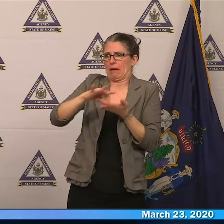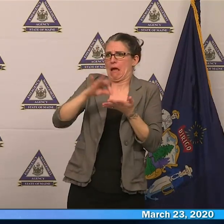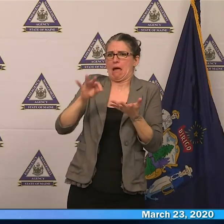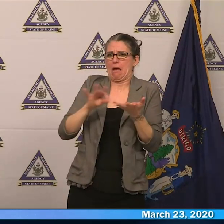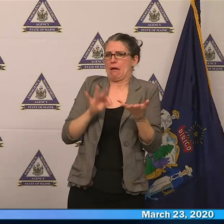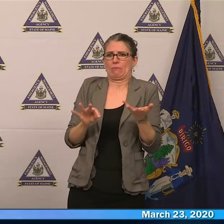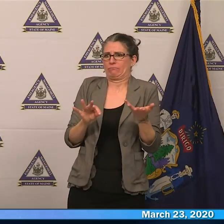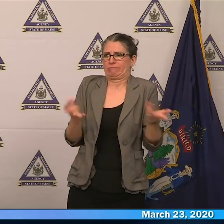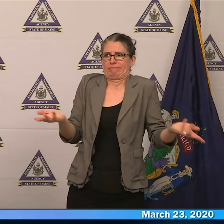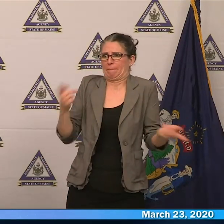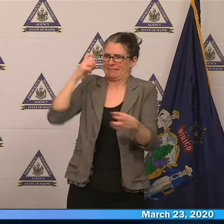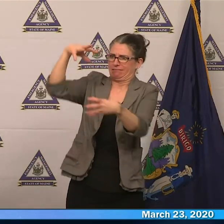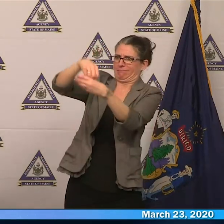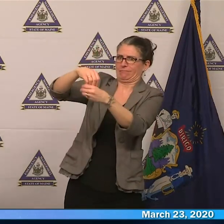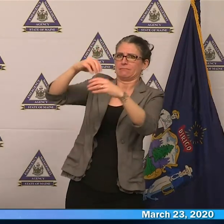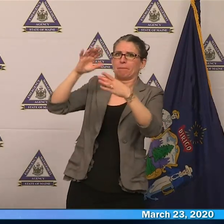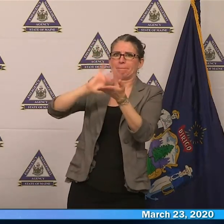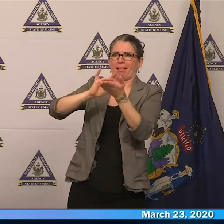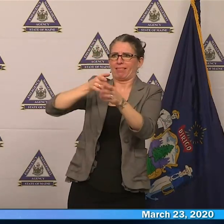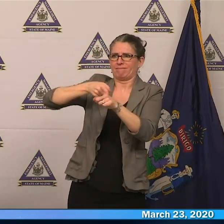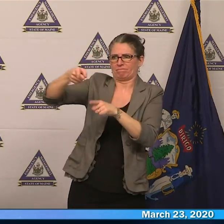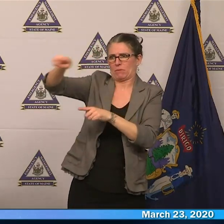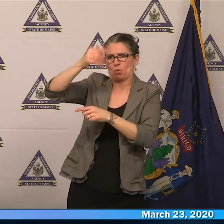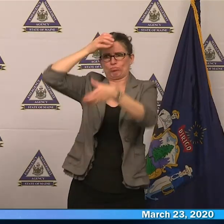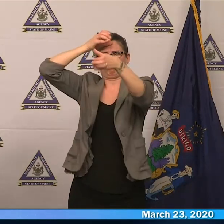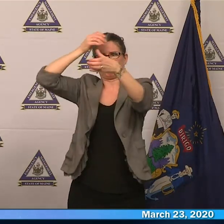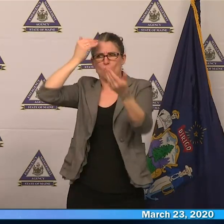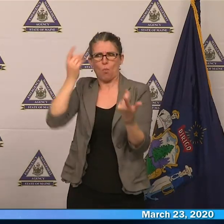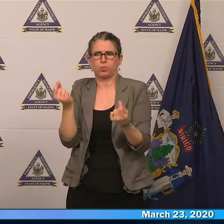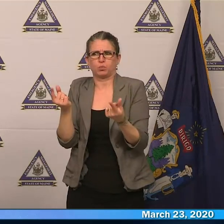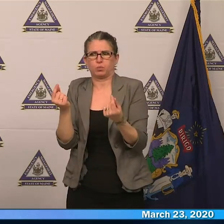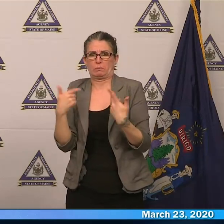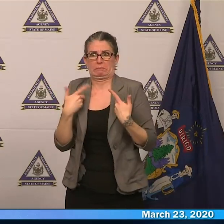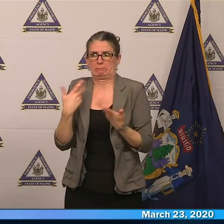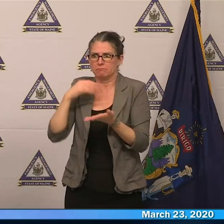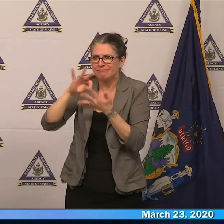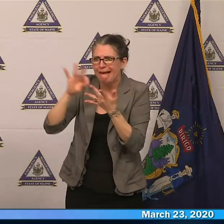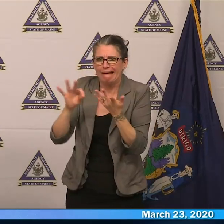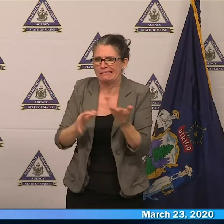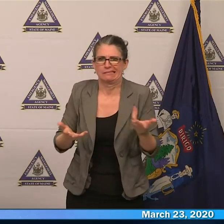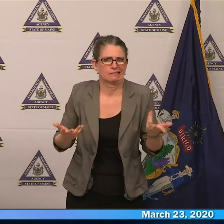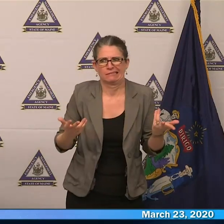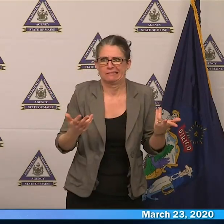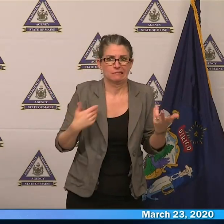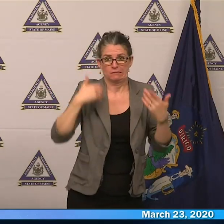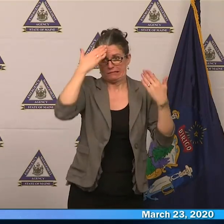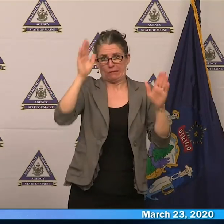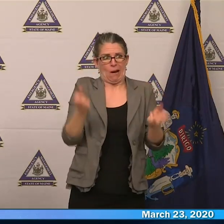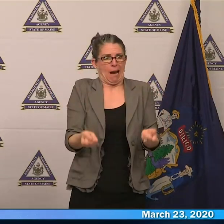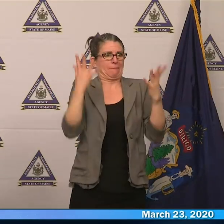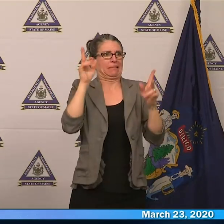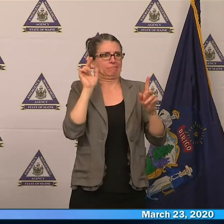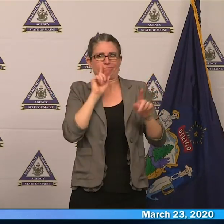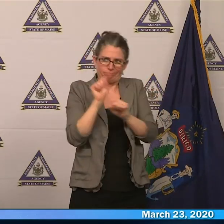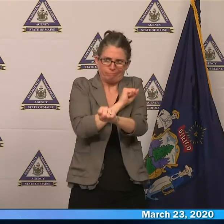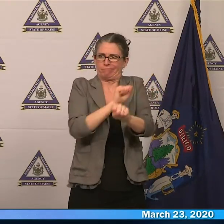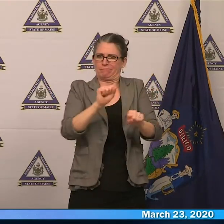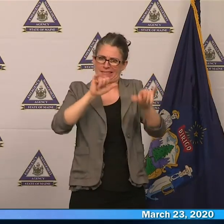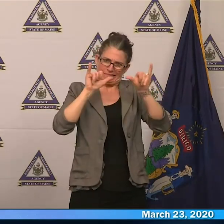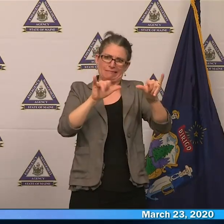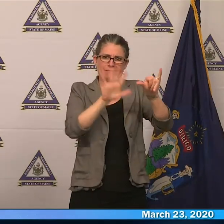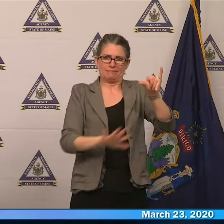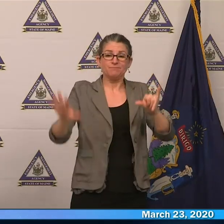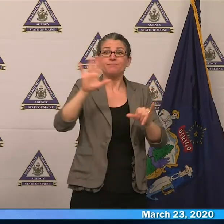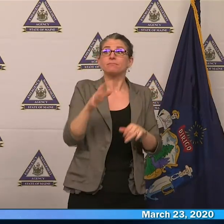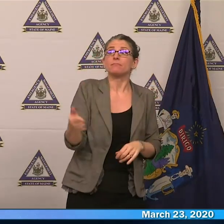same advice on staying home if they're not feeling well, or staying home if they've been exposed to somebody who might have the disease. So the